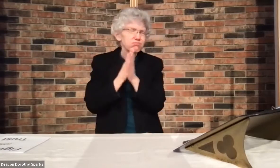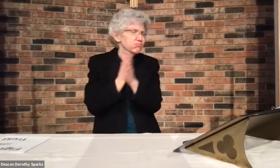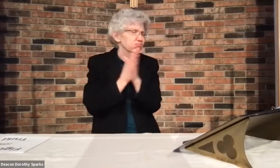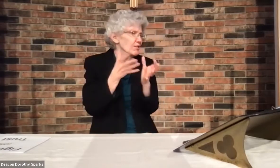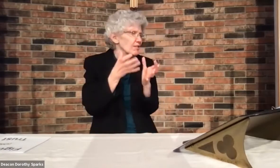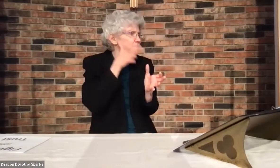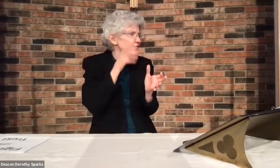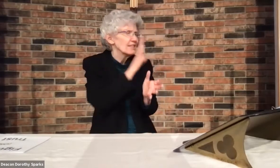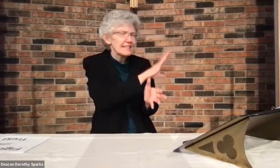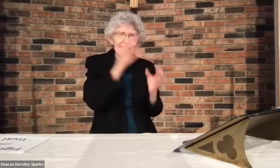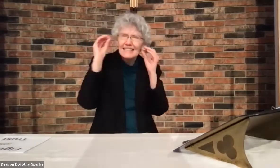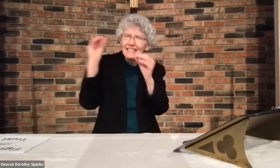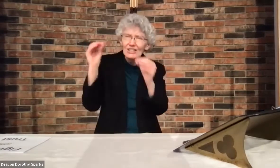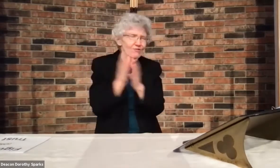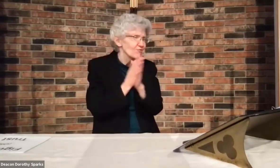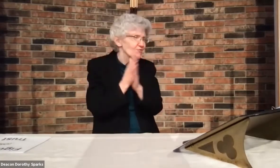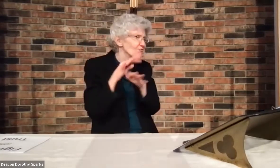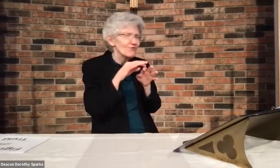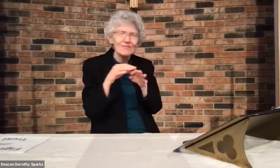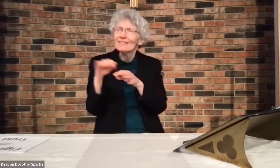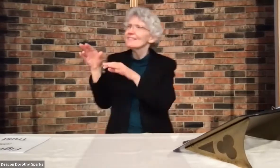and to hear his teachings of God.